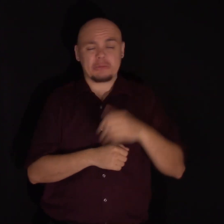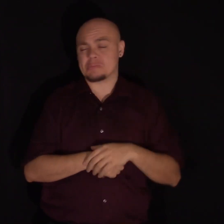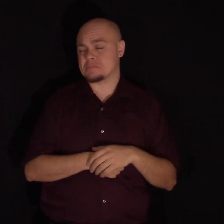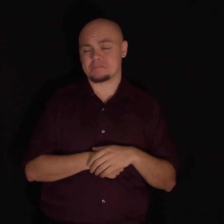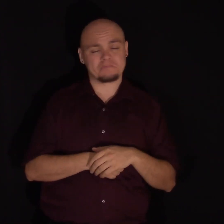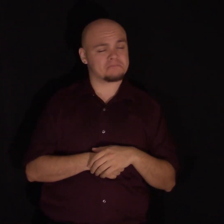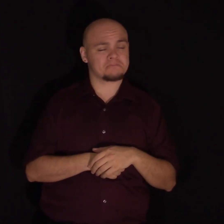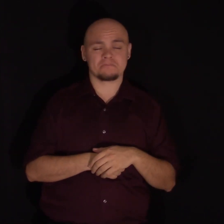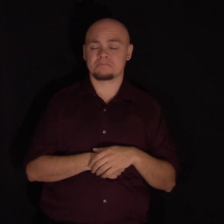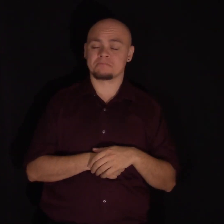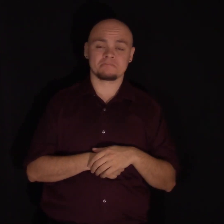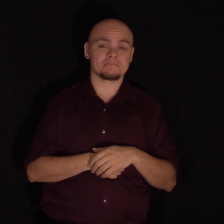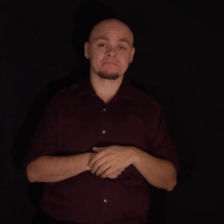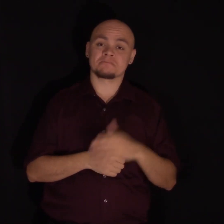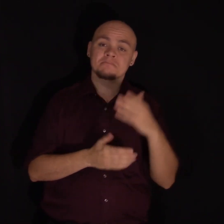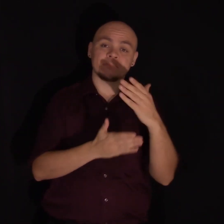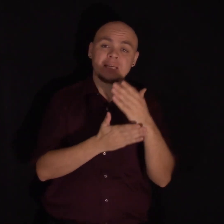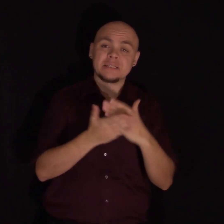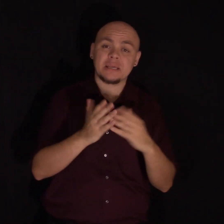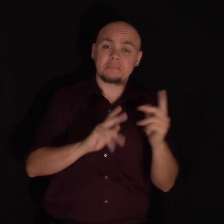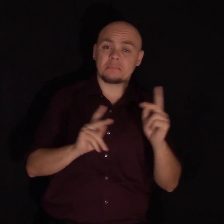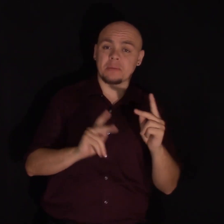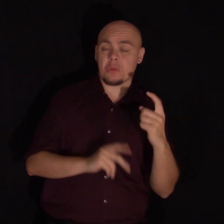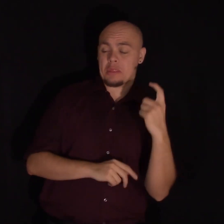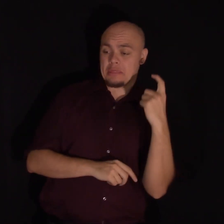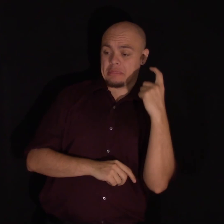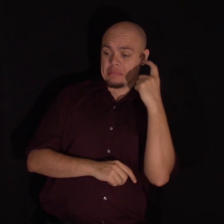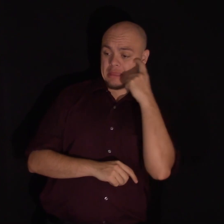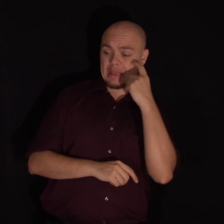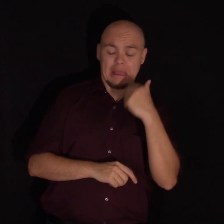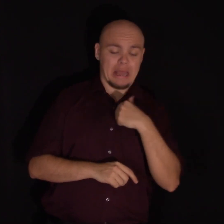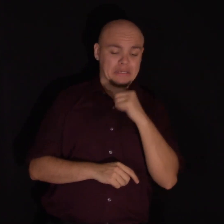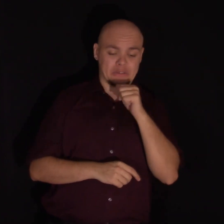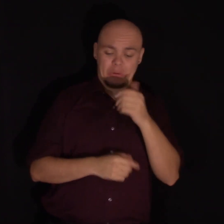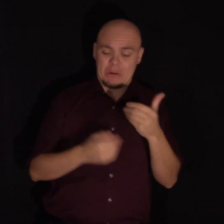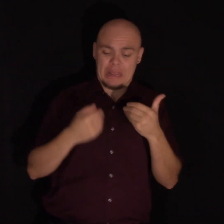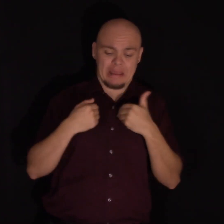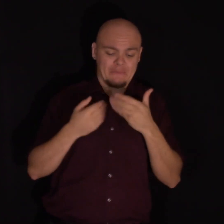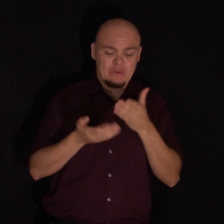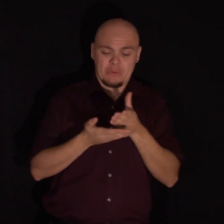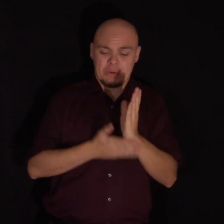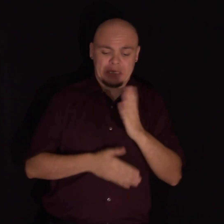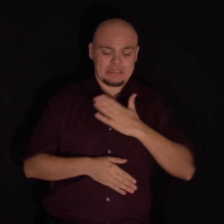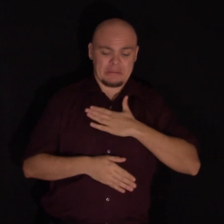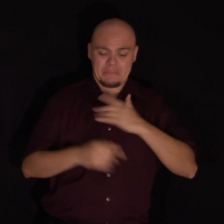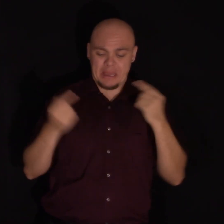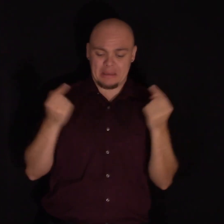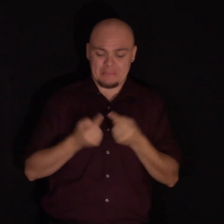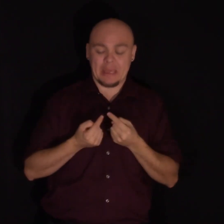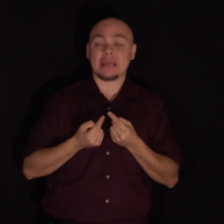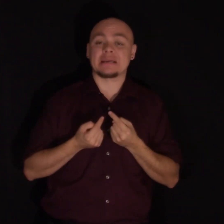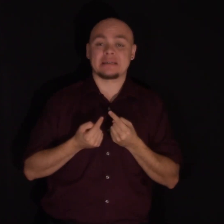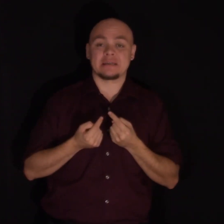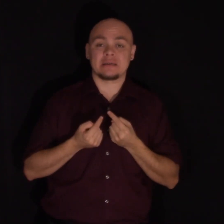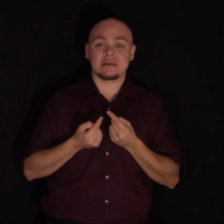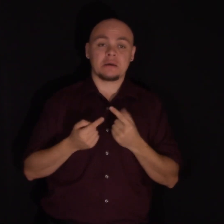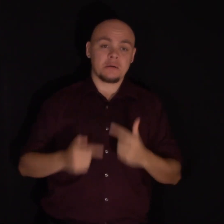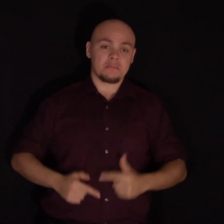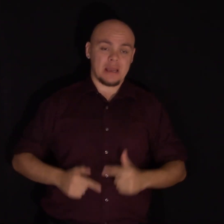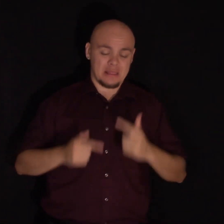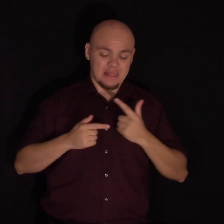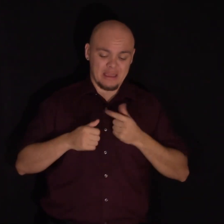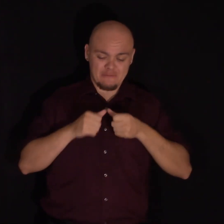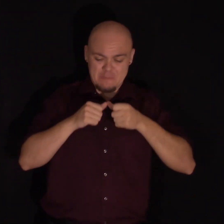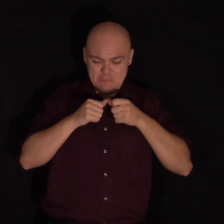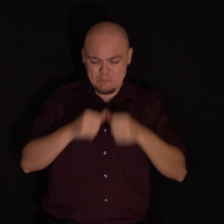I know there are even some who think I don't have the right to any pain, but only to a life of permanent